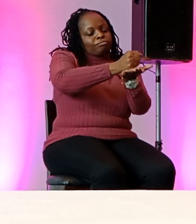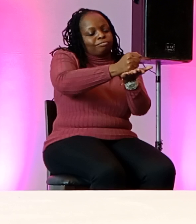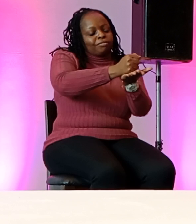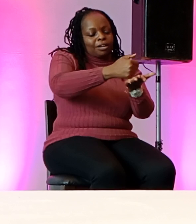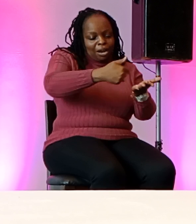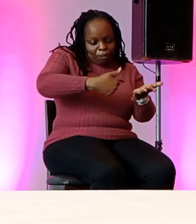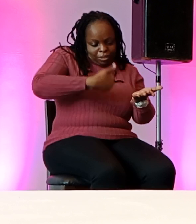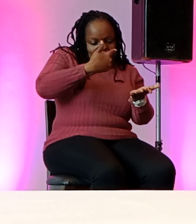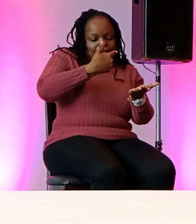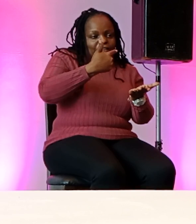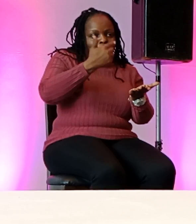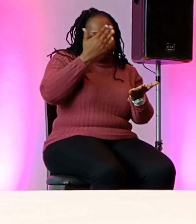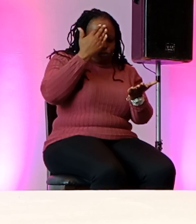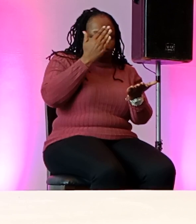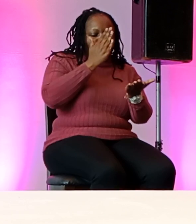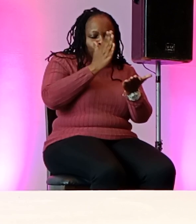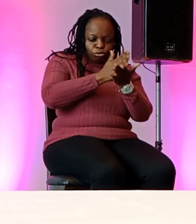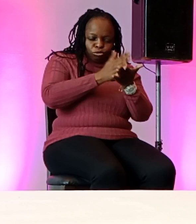ourselves.